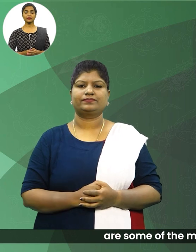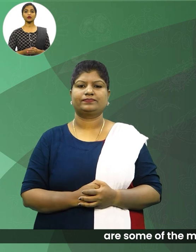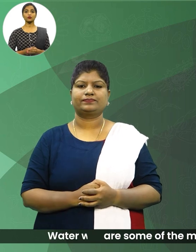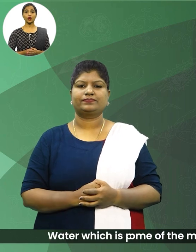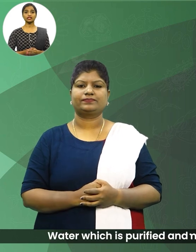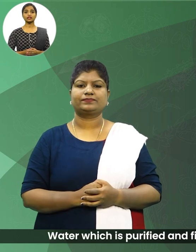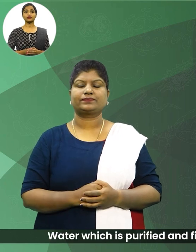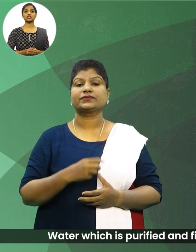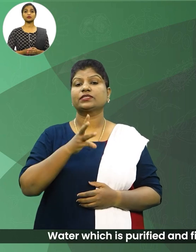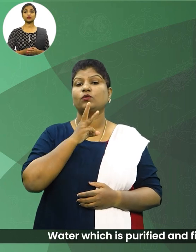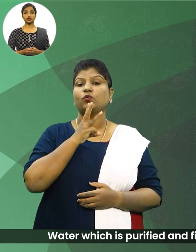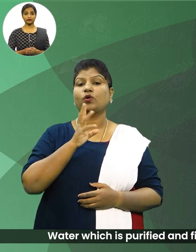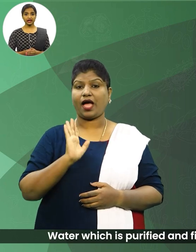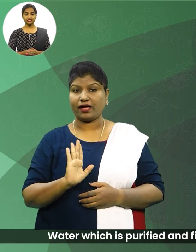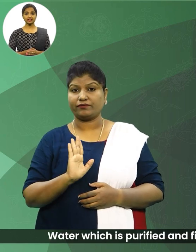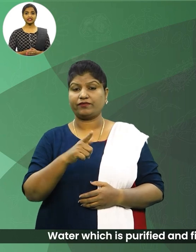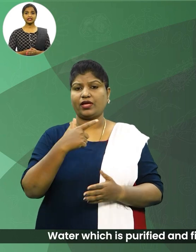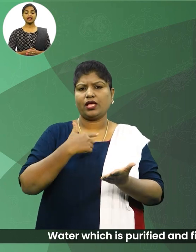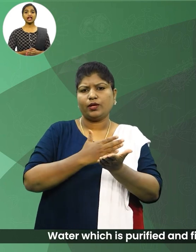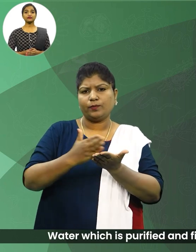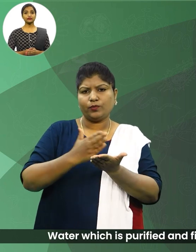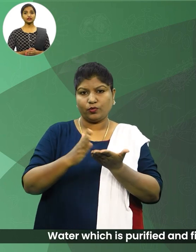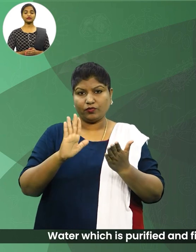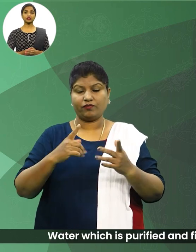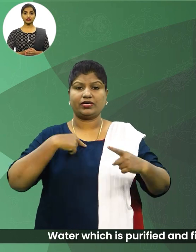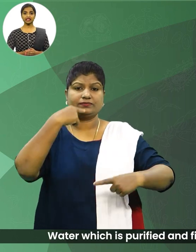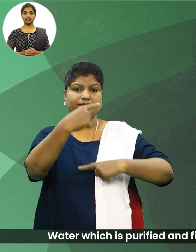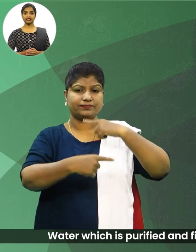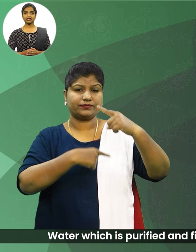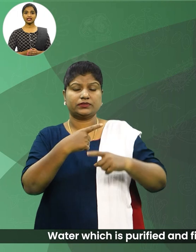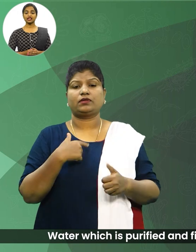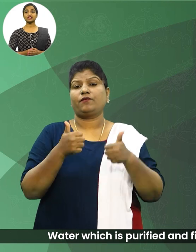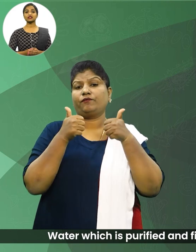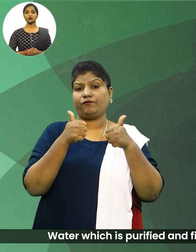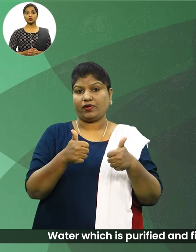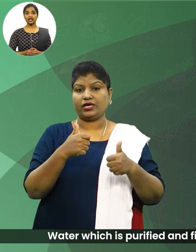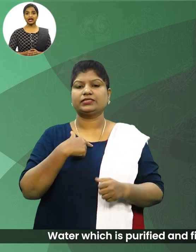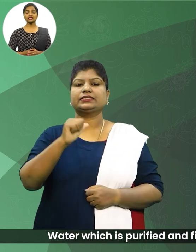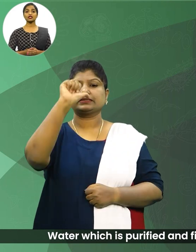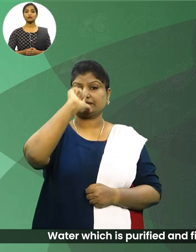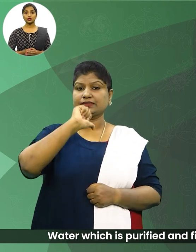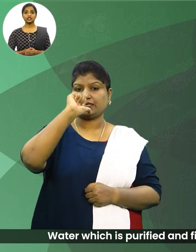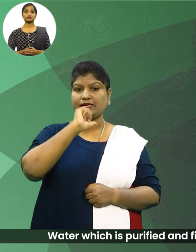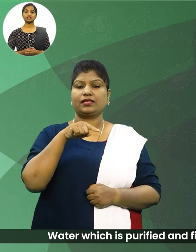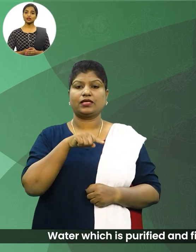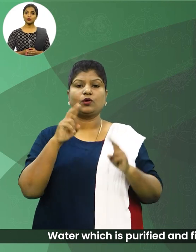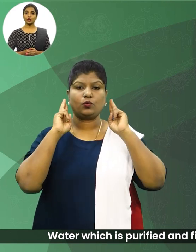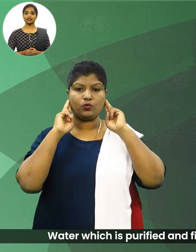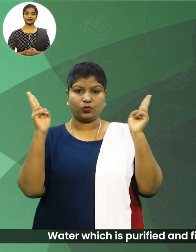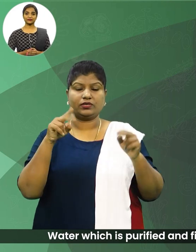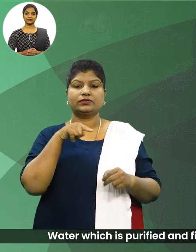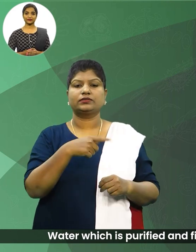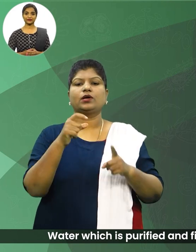Water which is purified and fit for drinking is known as potable